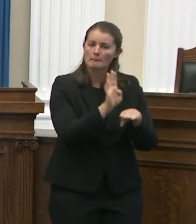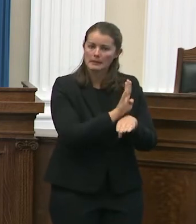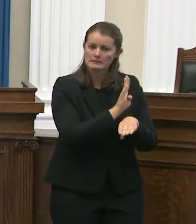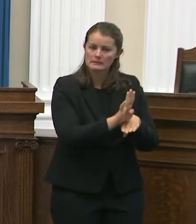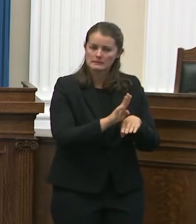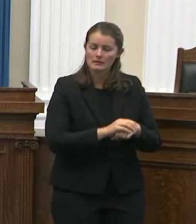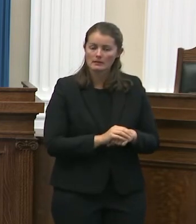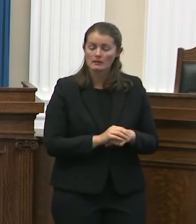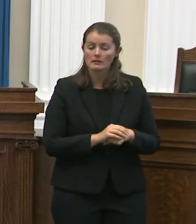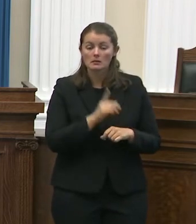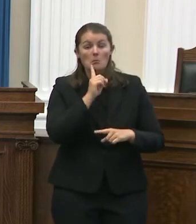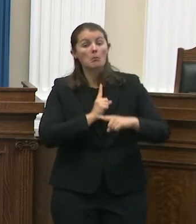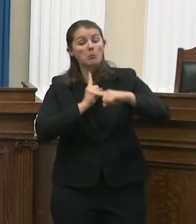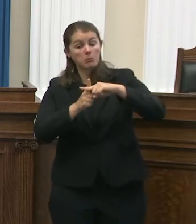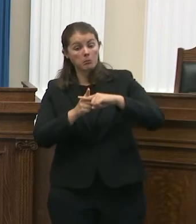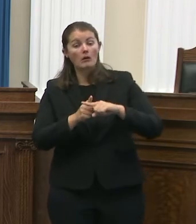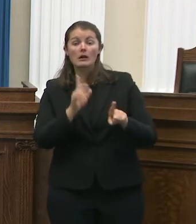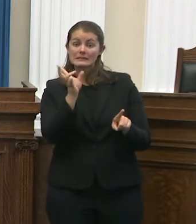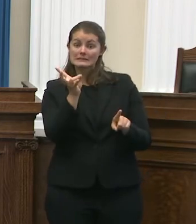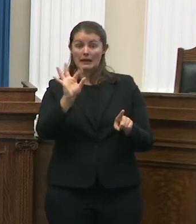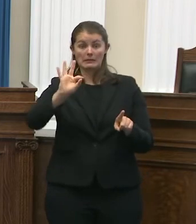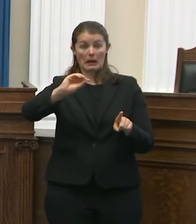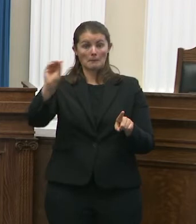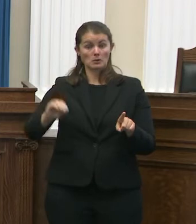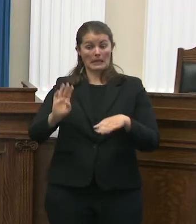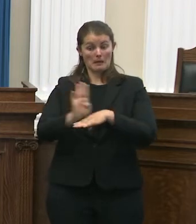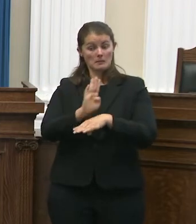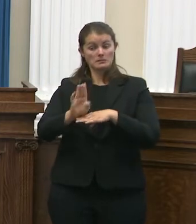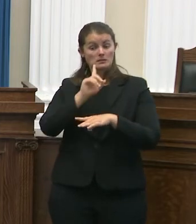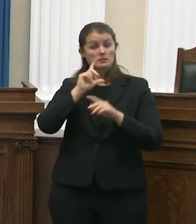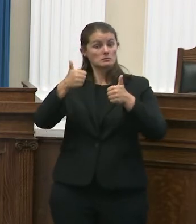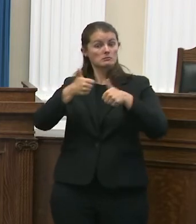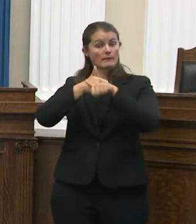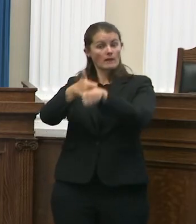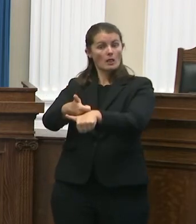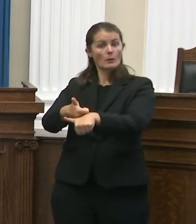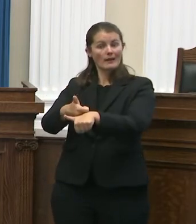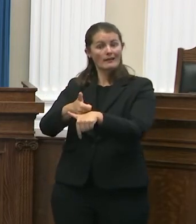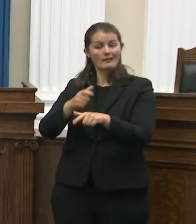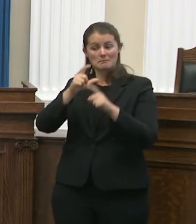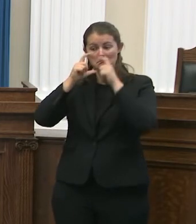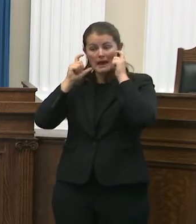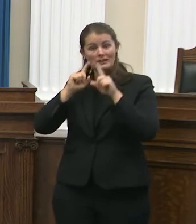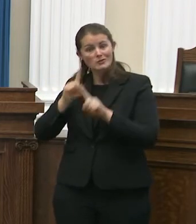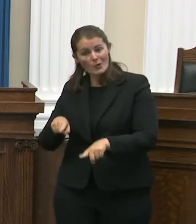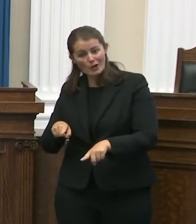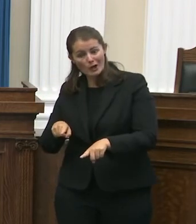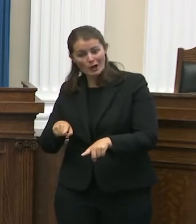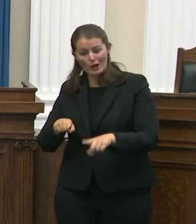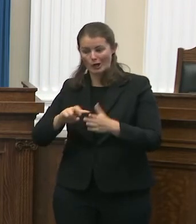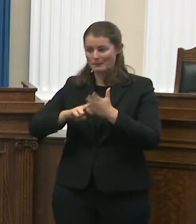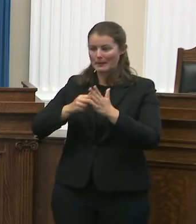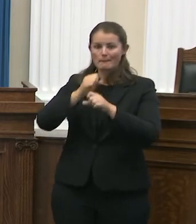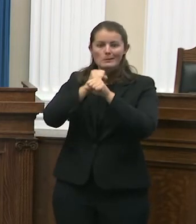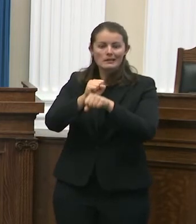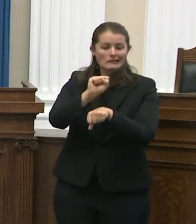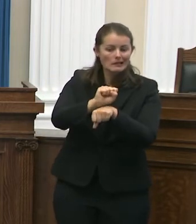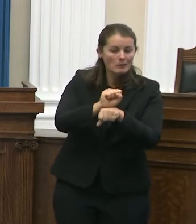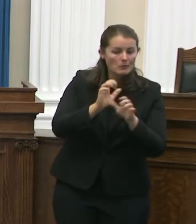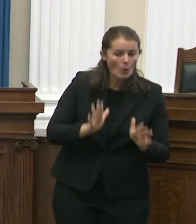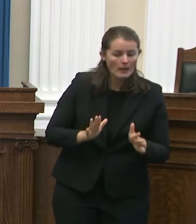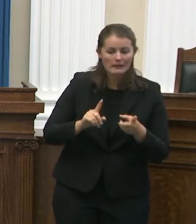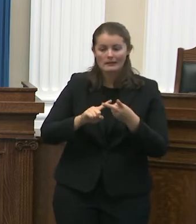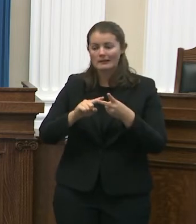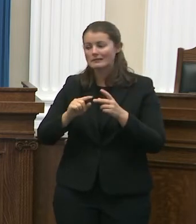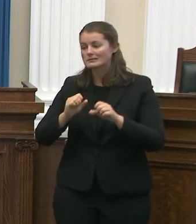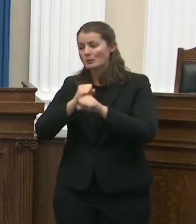part is 79% of the businesses do comply. They're following our directives, and they're protecting their employees, they're protecting customers,